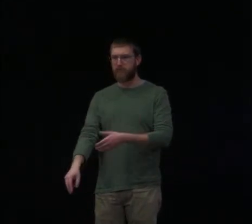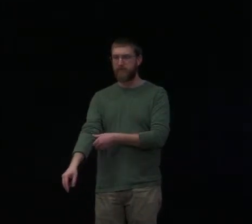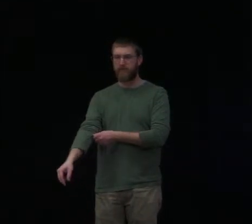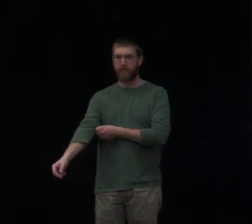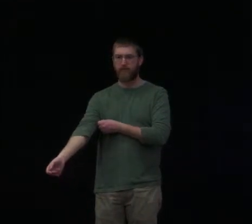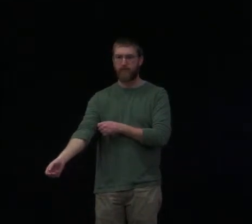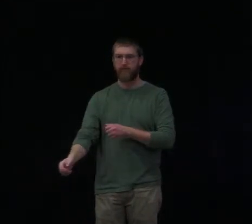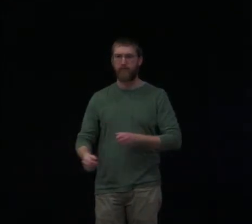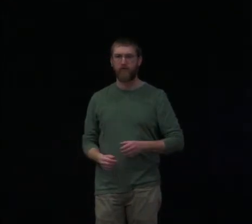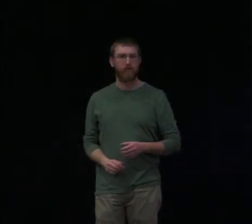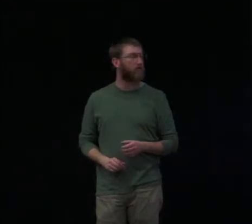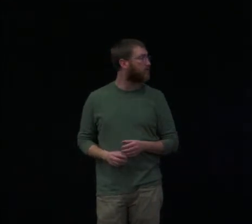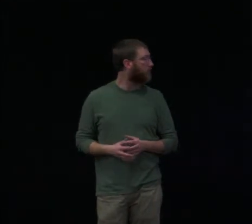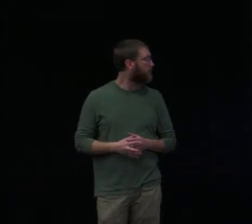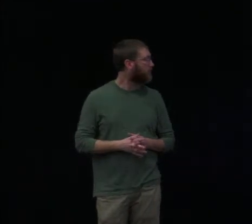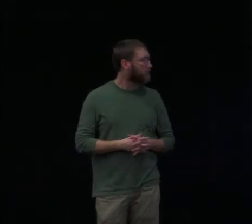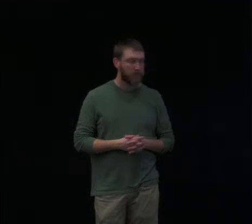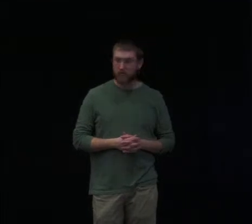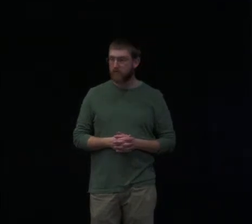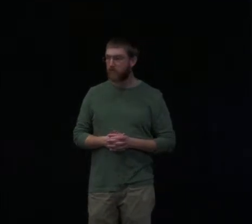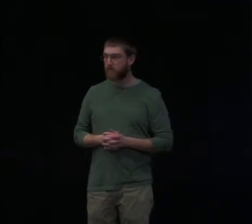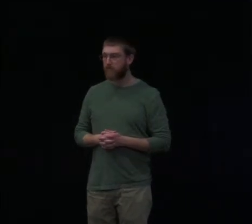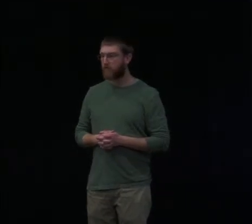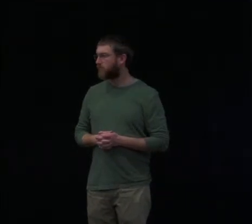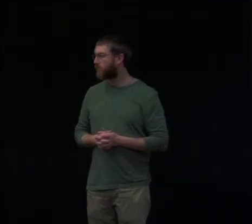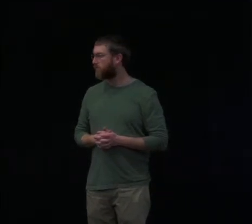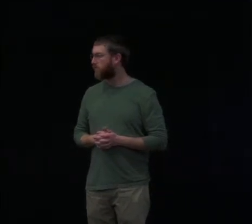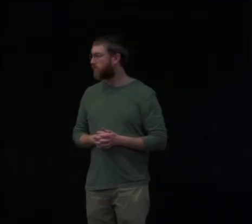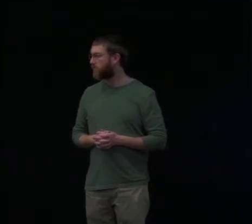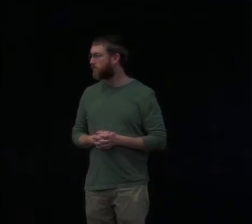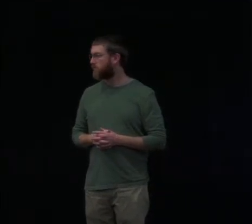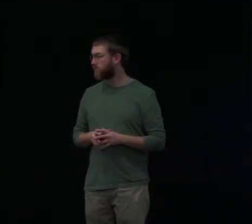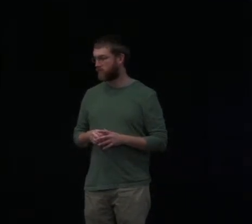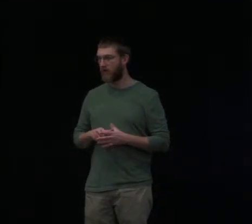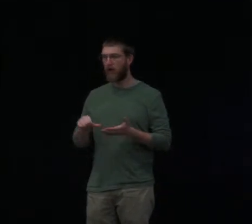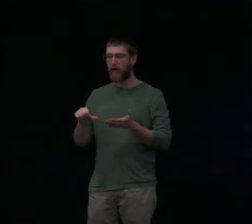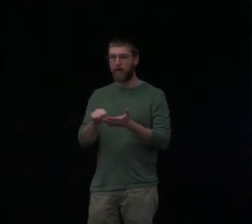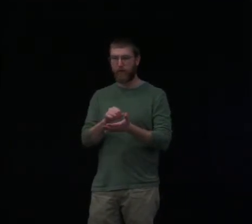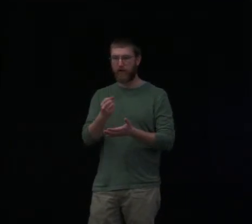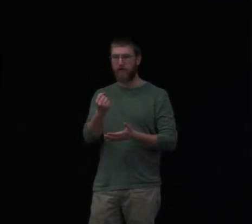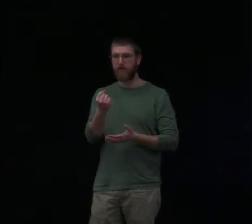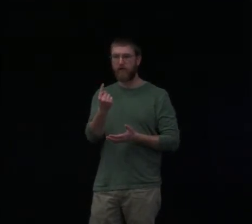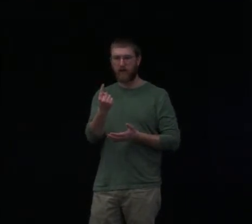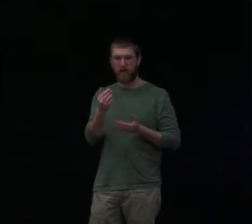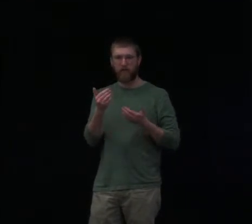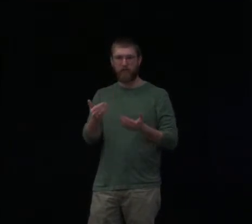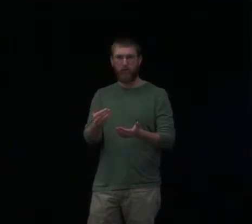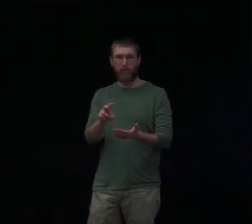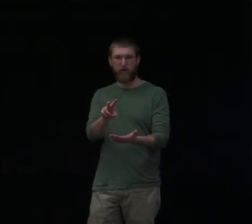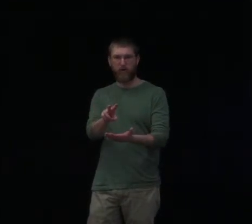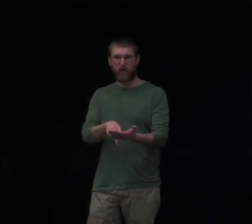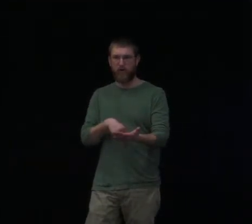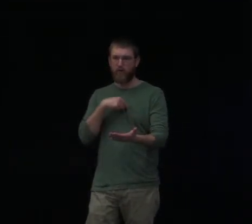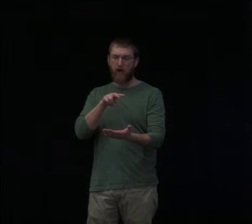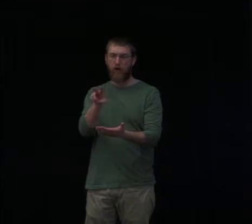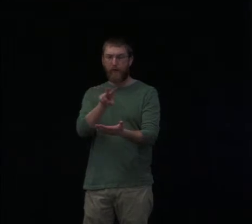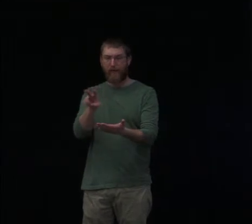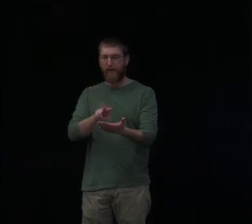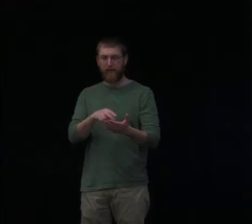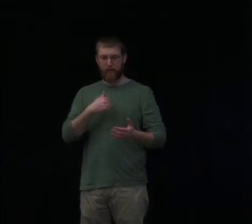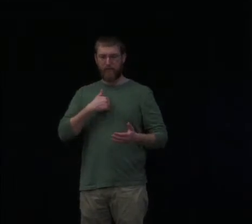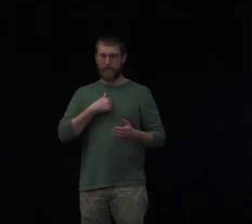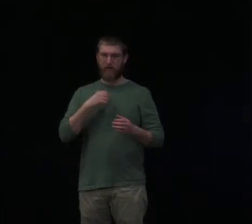It says, yeah, so if you go to page 11, I'll give you a chance to look at that. So I'm not reading you the